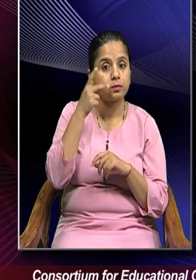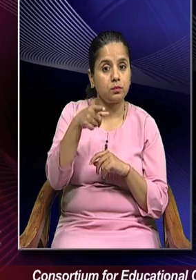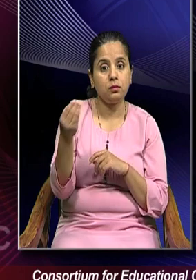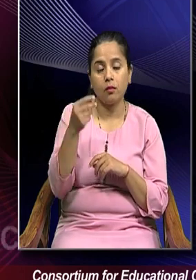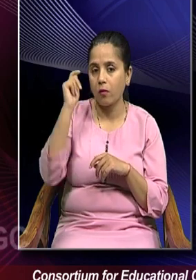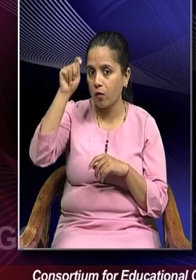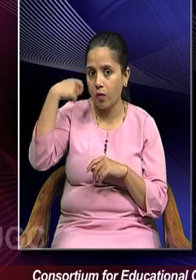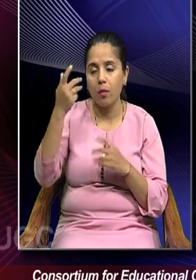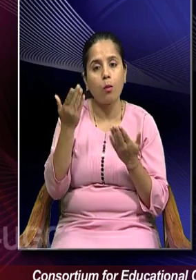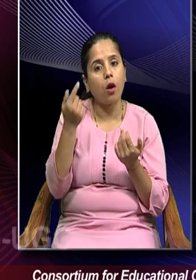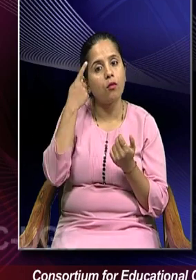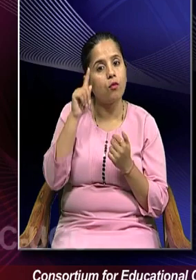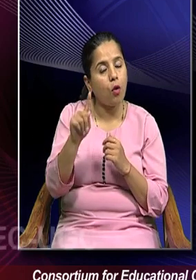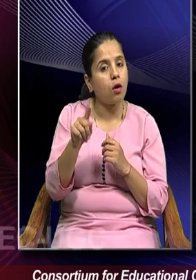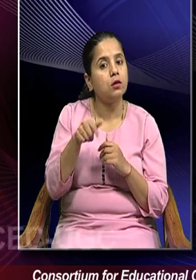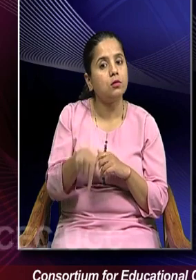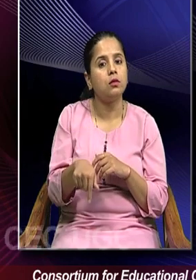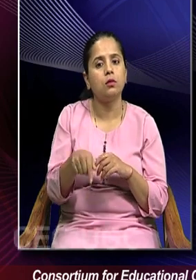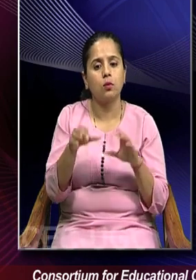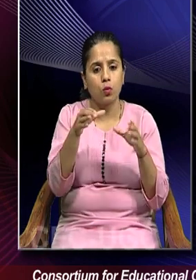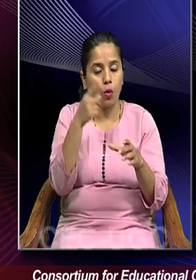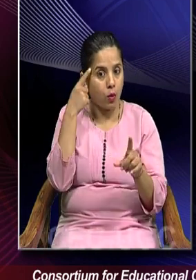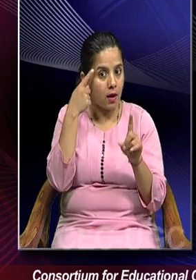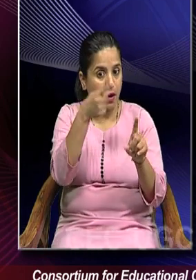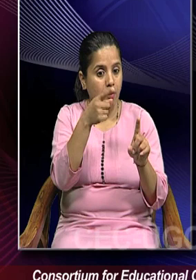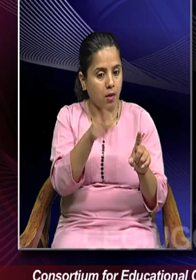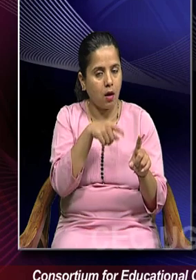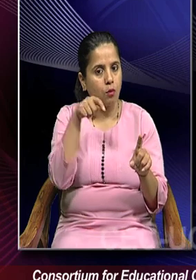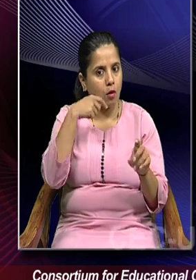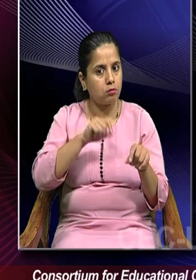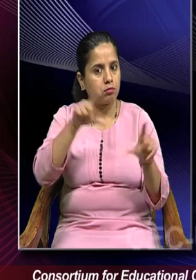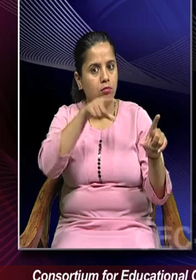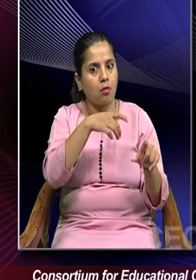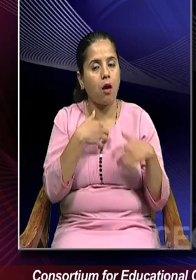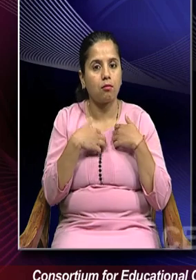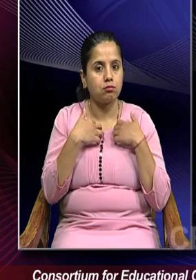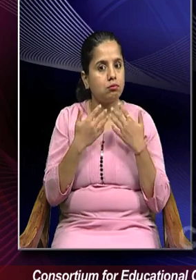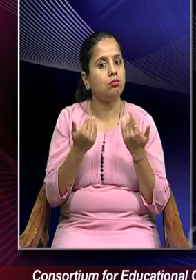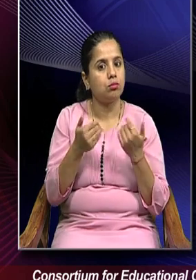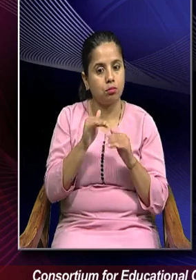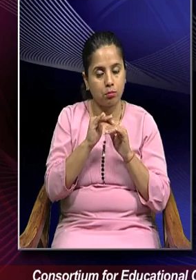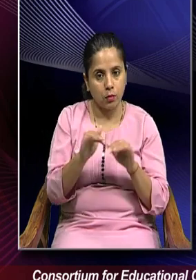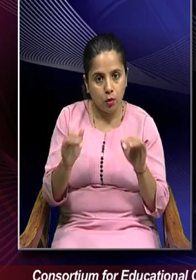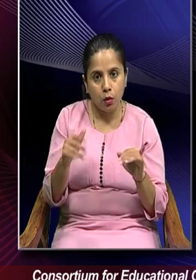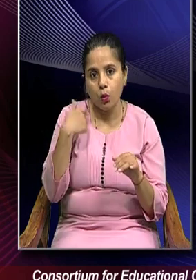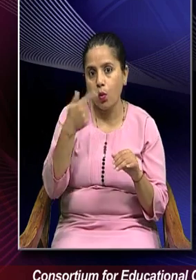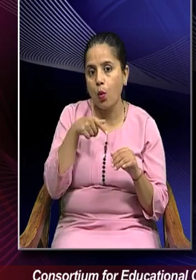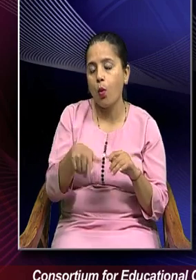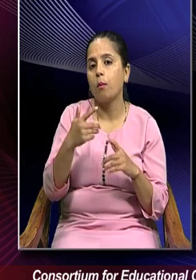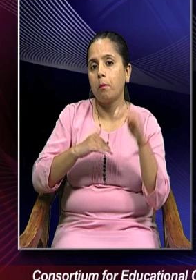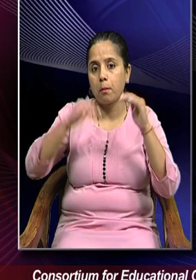kind of films for the target audience could be made, and how children are the consumers of these